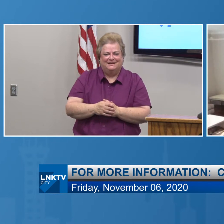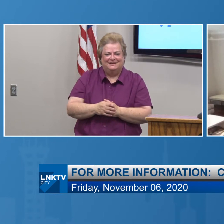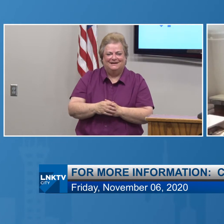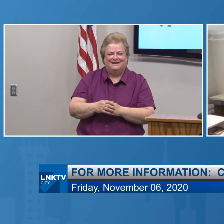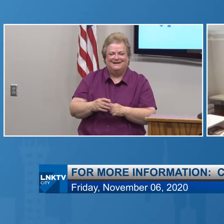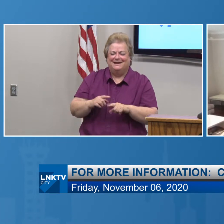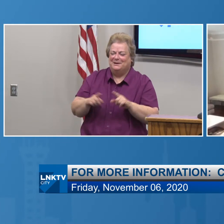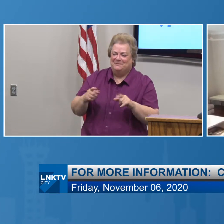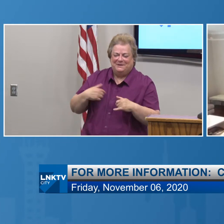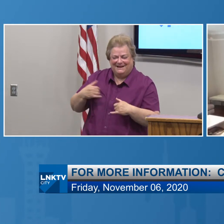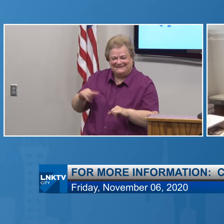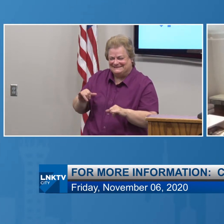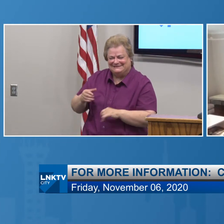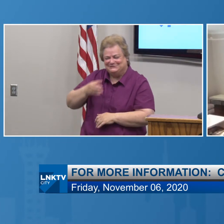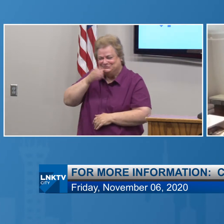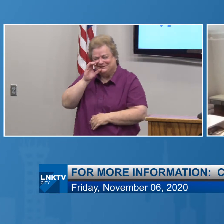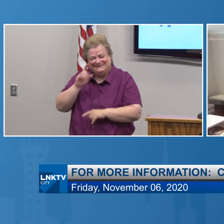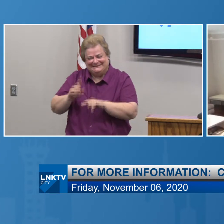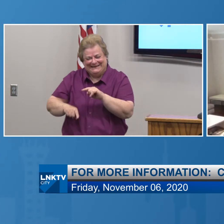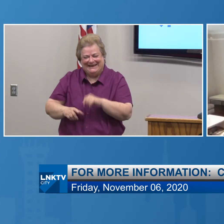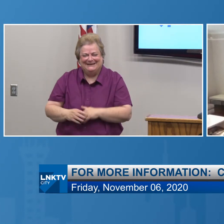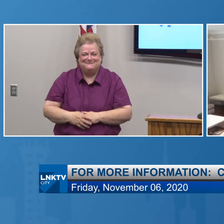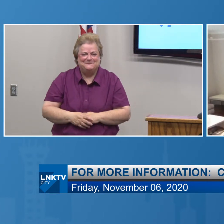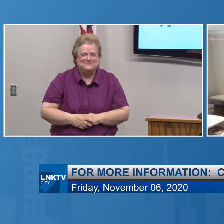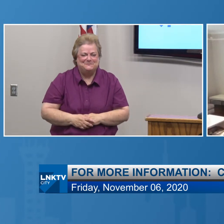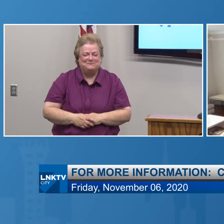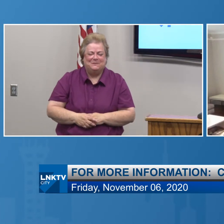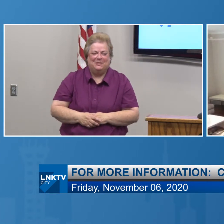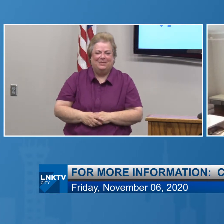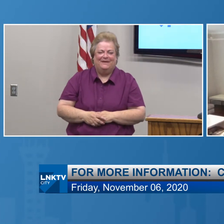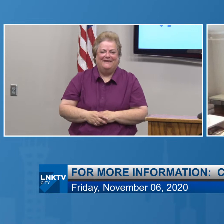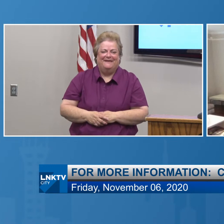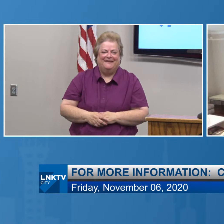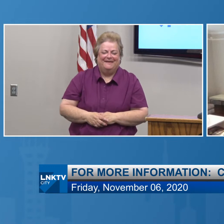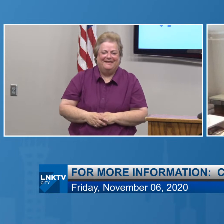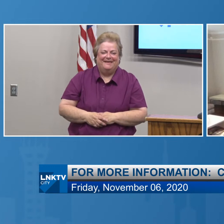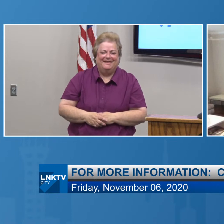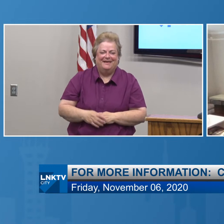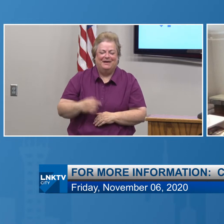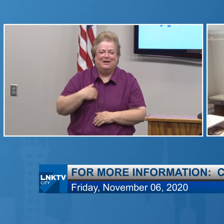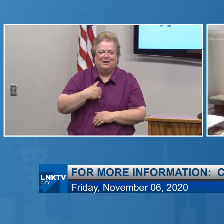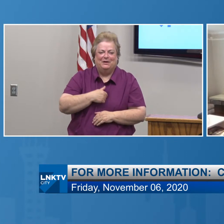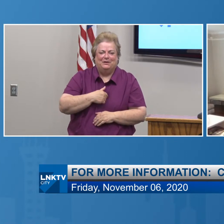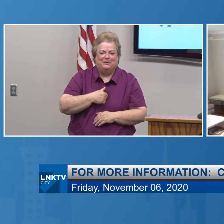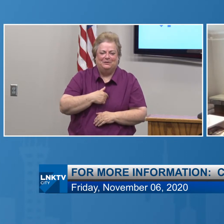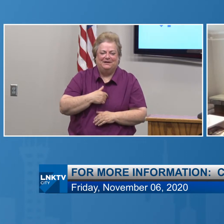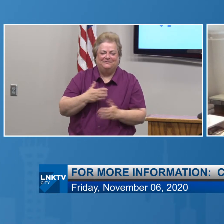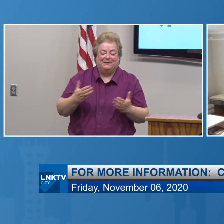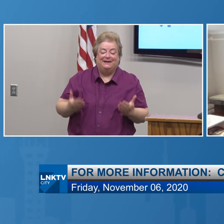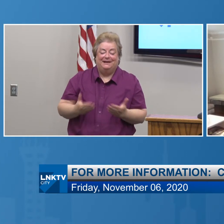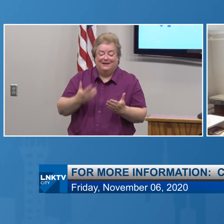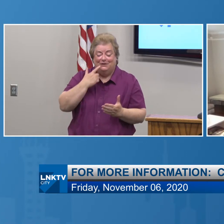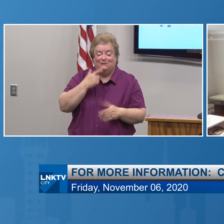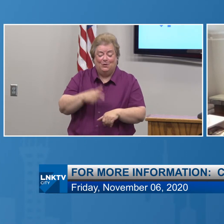drink. I was just wondering, we've been set here for such a long